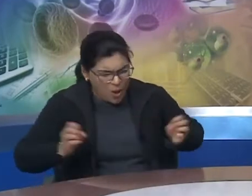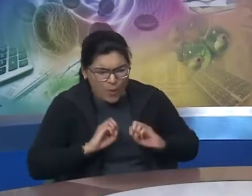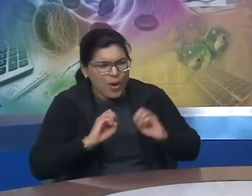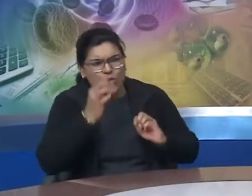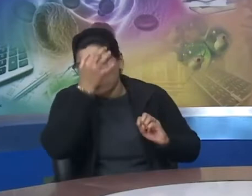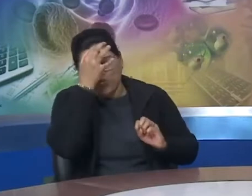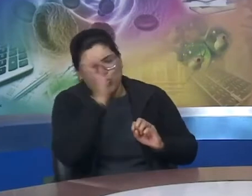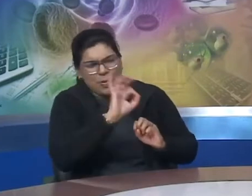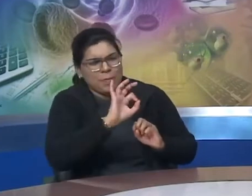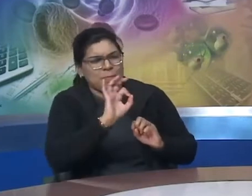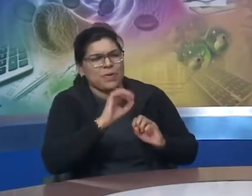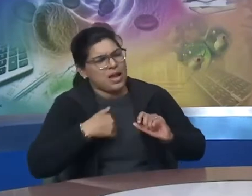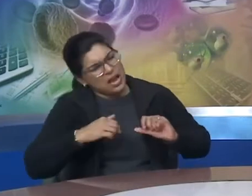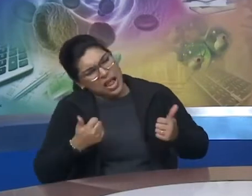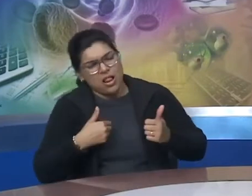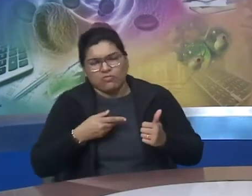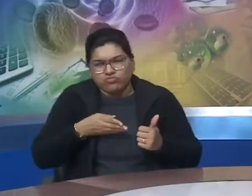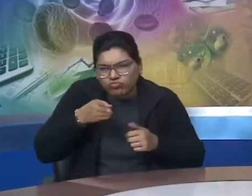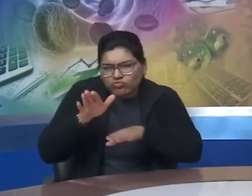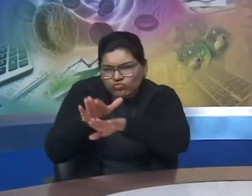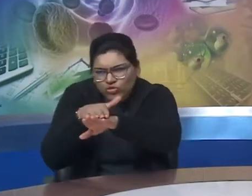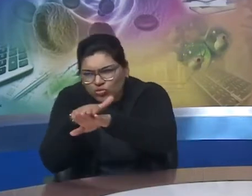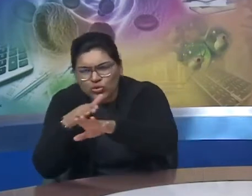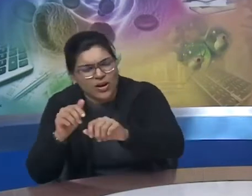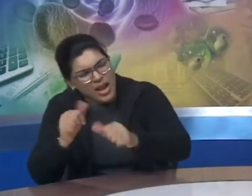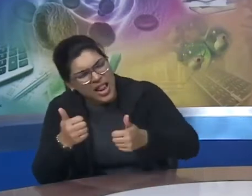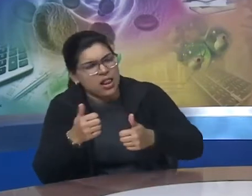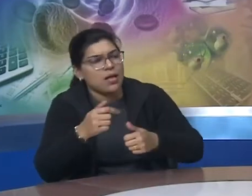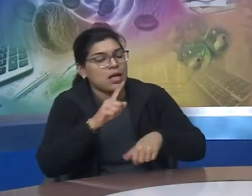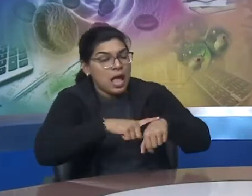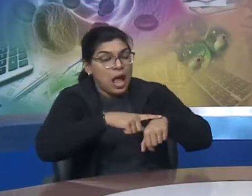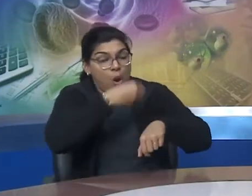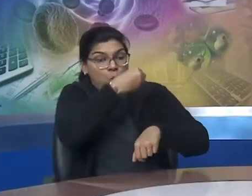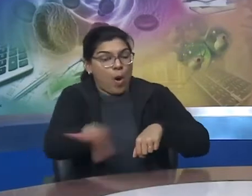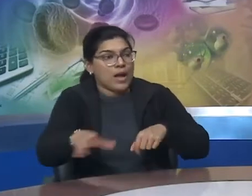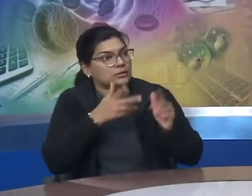Yes, that's what I am going to do.